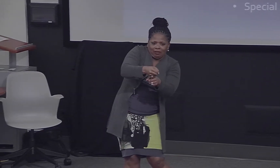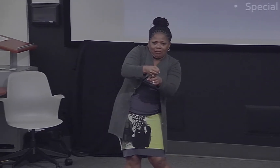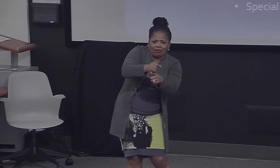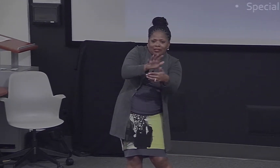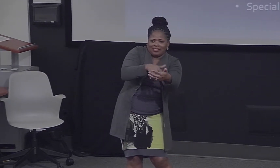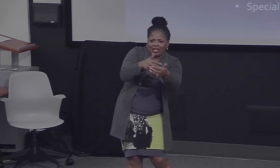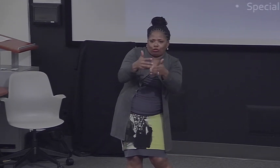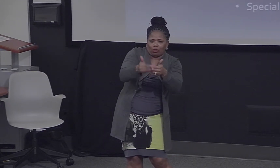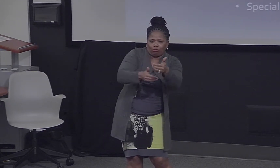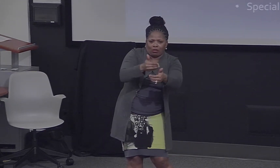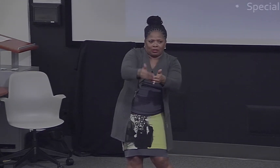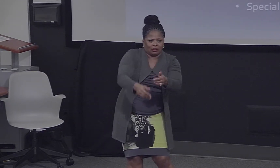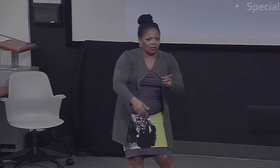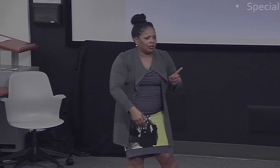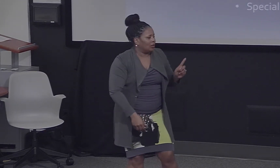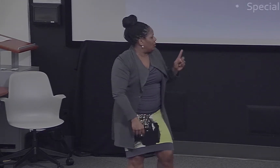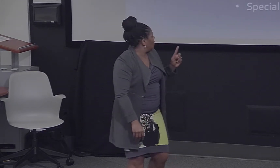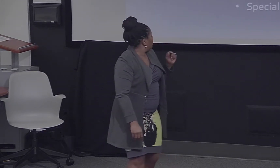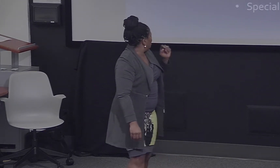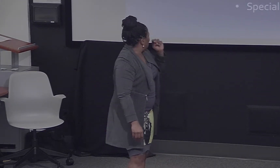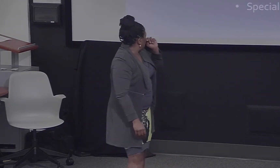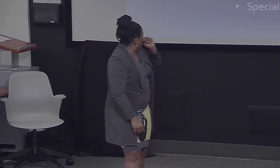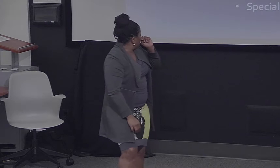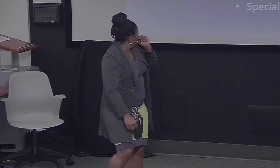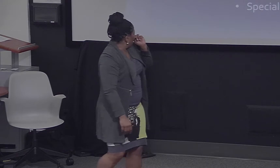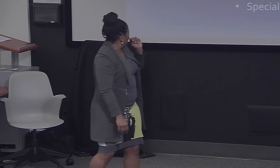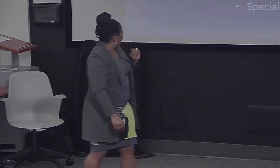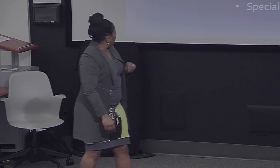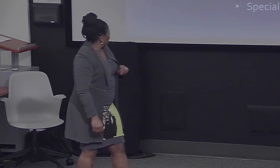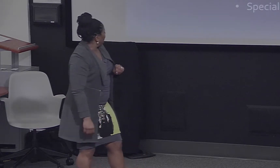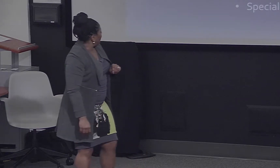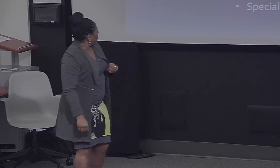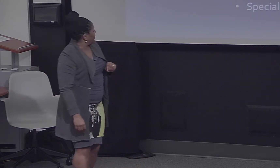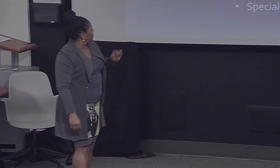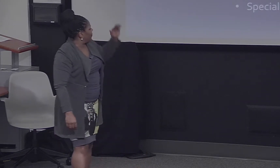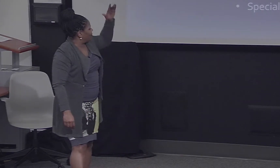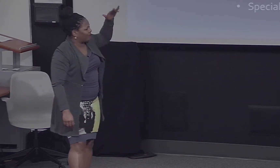policies, requests that were having a direct impact on the scheduling process.